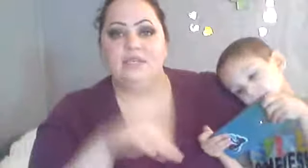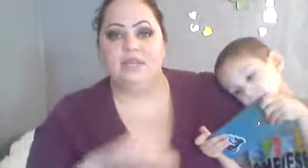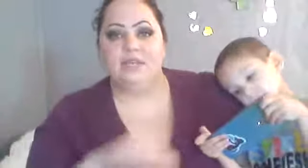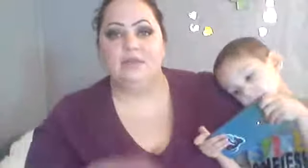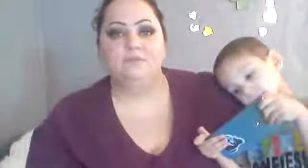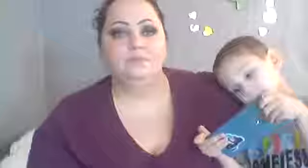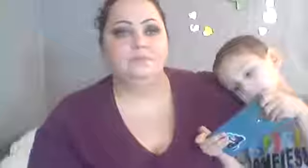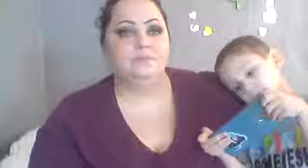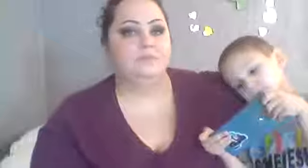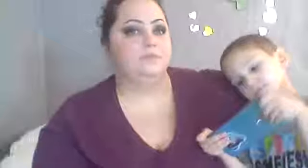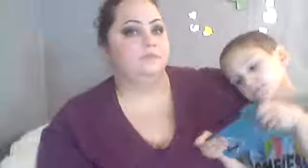there.